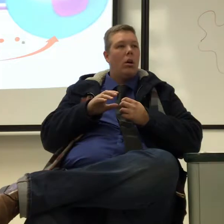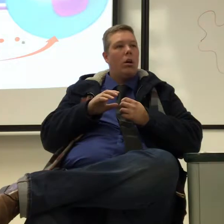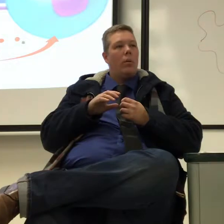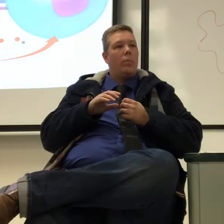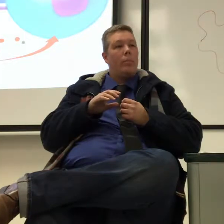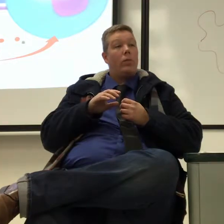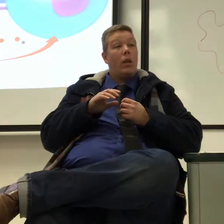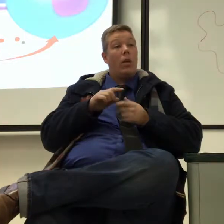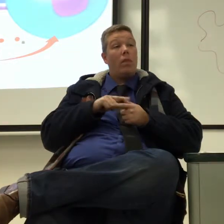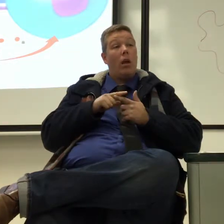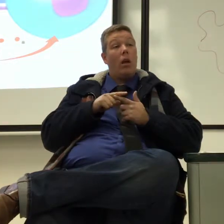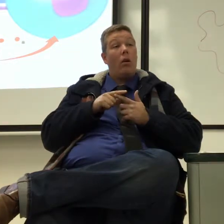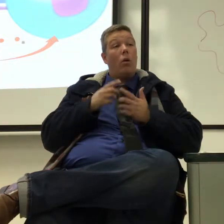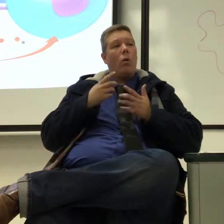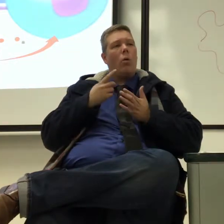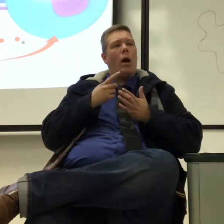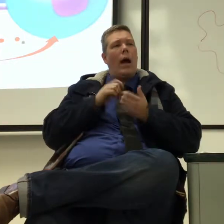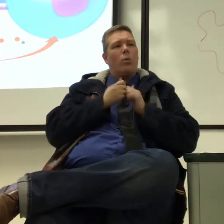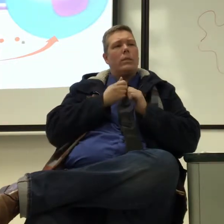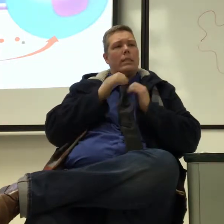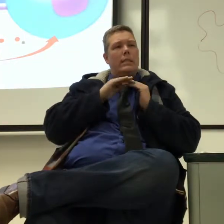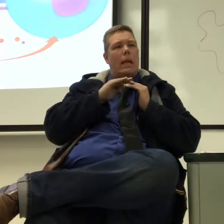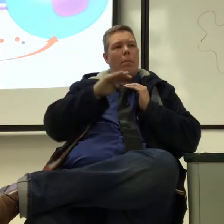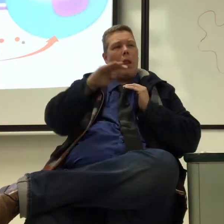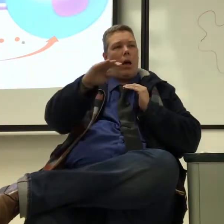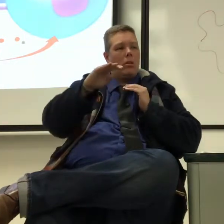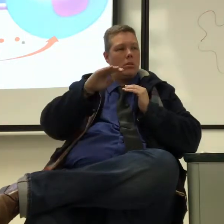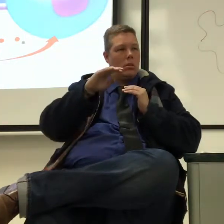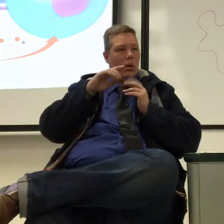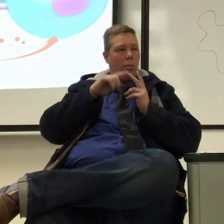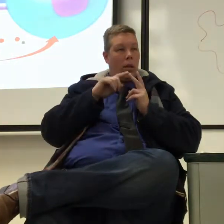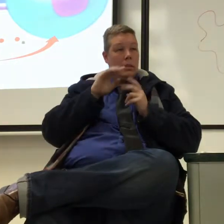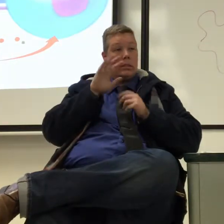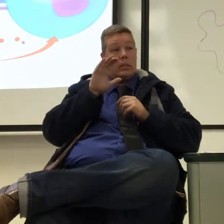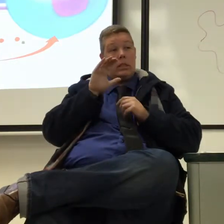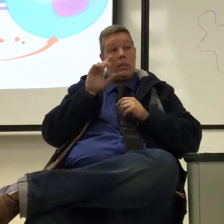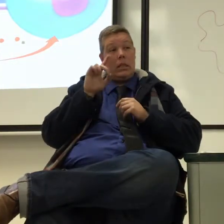Now what stabilizes this is the CD4 surface molecule